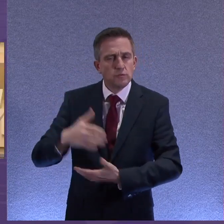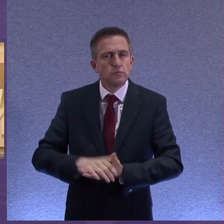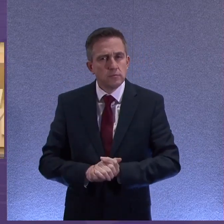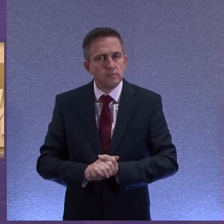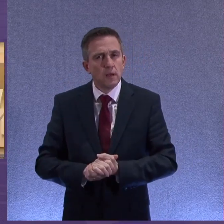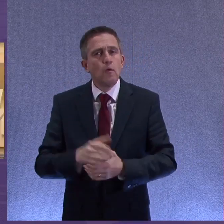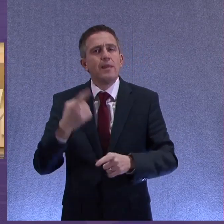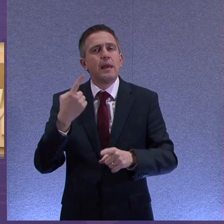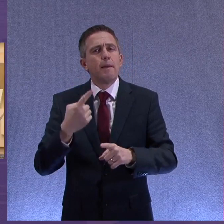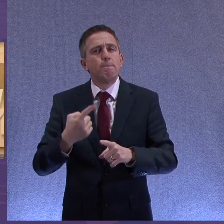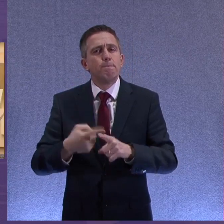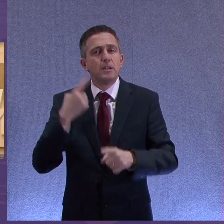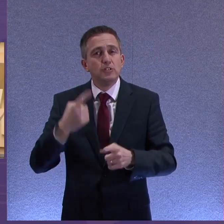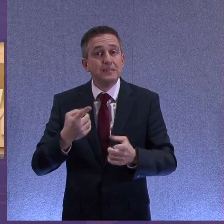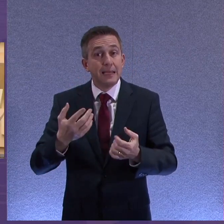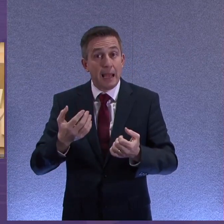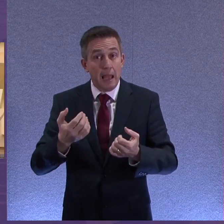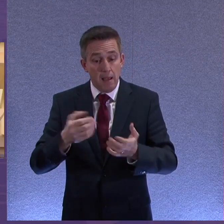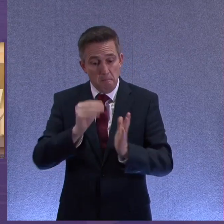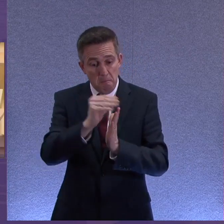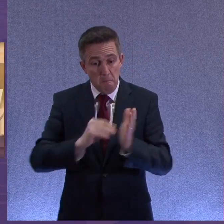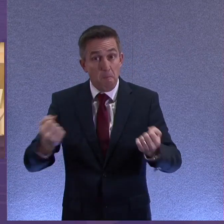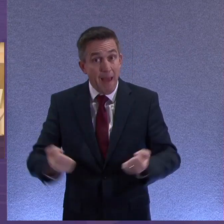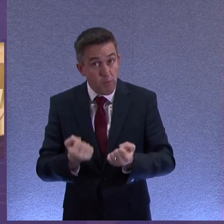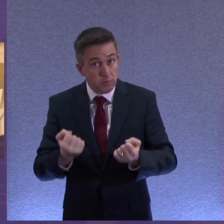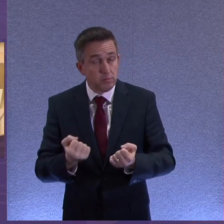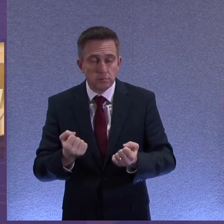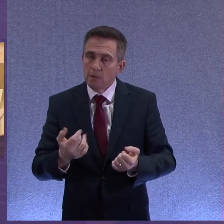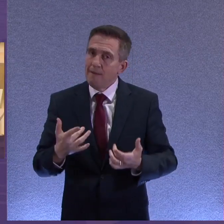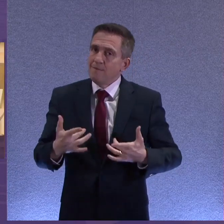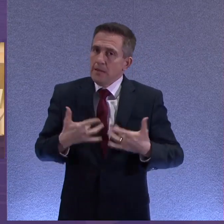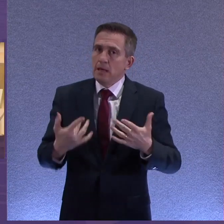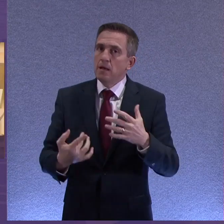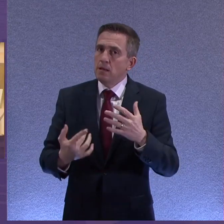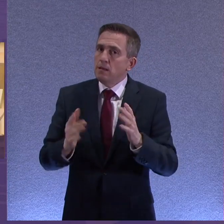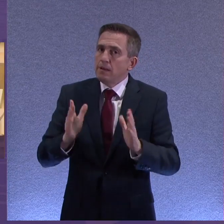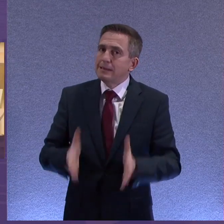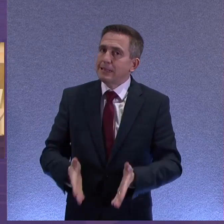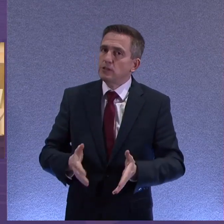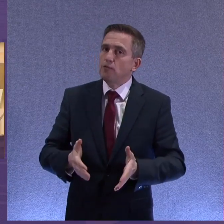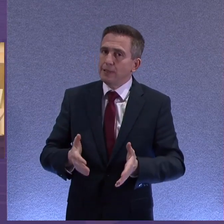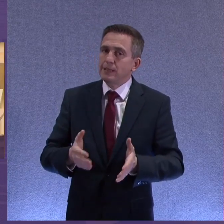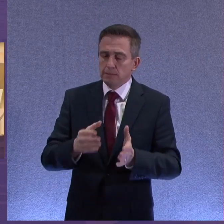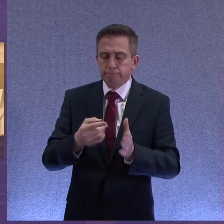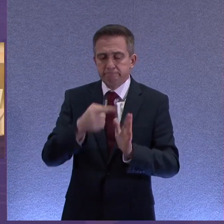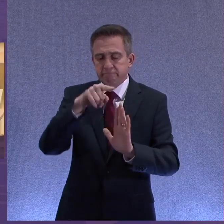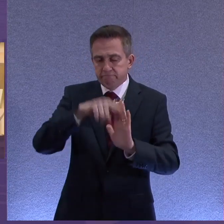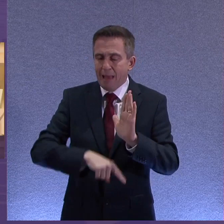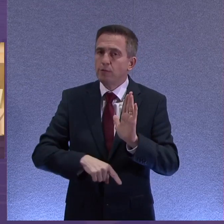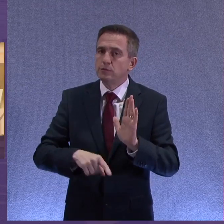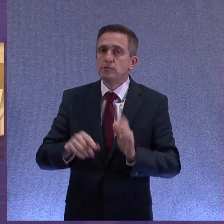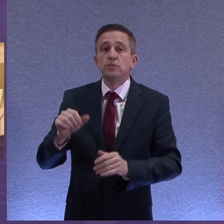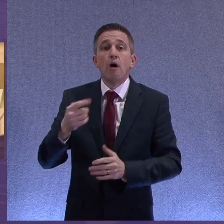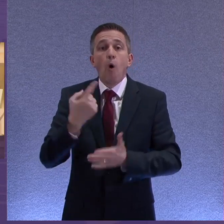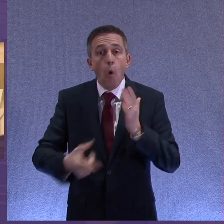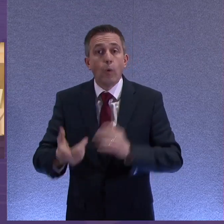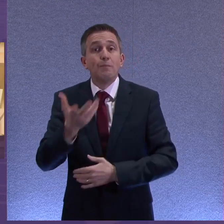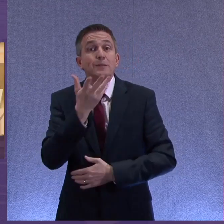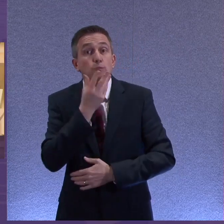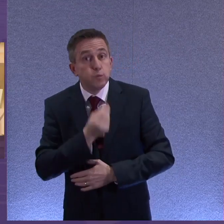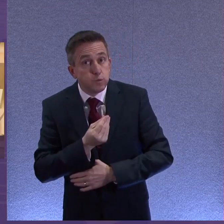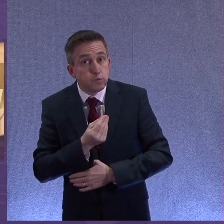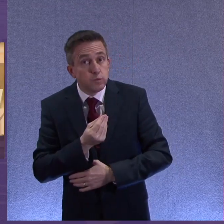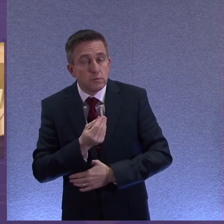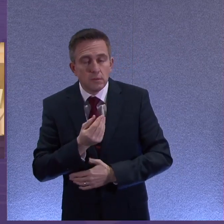of emergency powers, I'm very clear that these emergency powers are necessary, but they should only be used if and when we deem